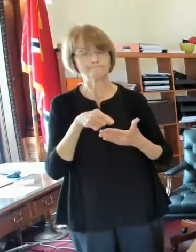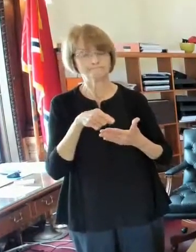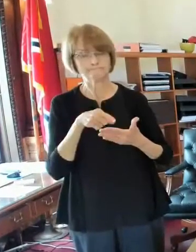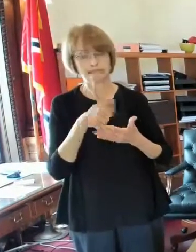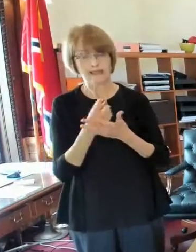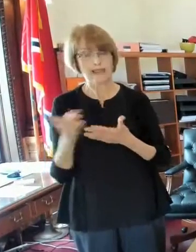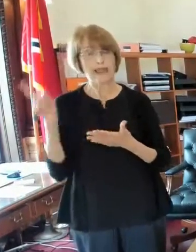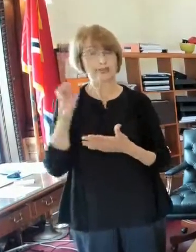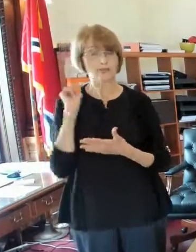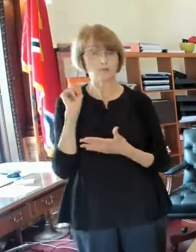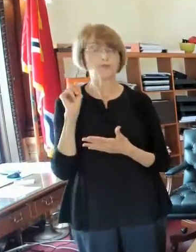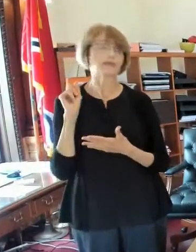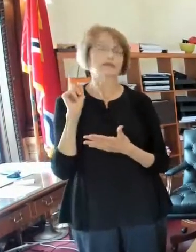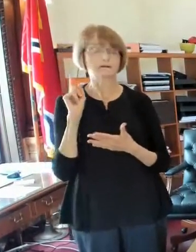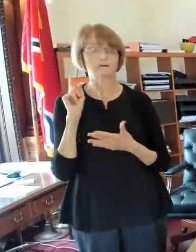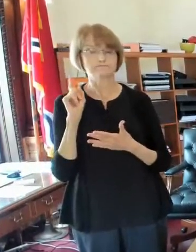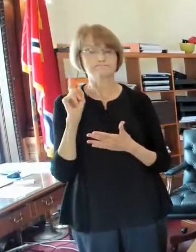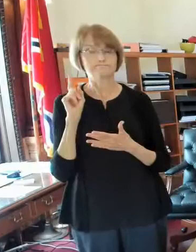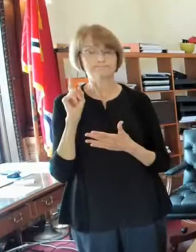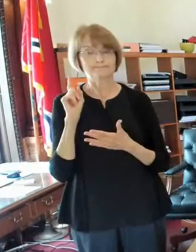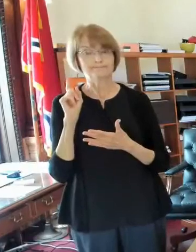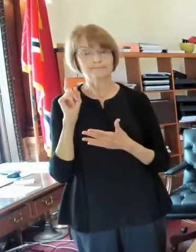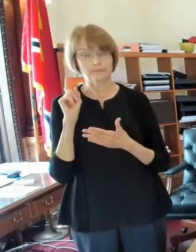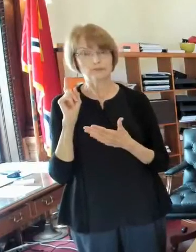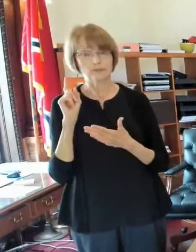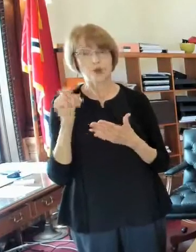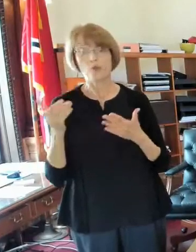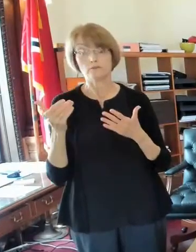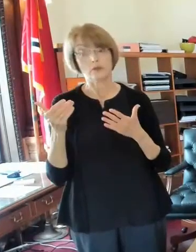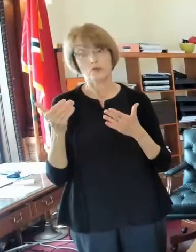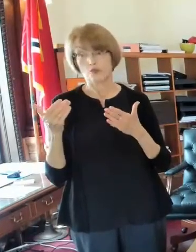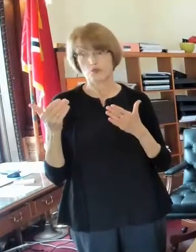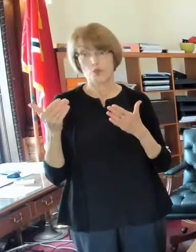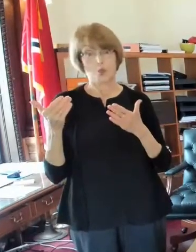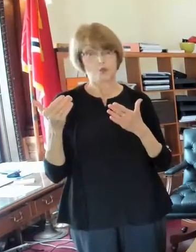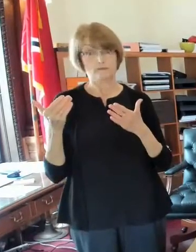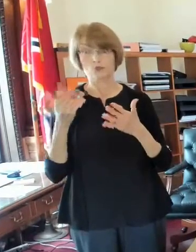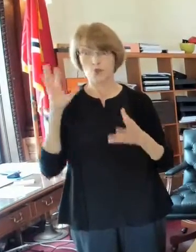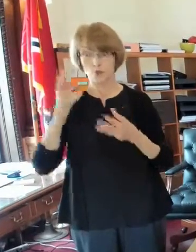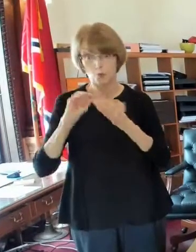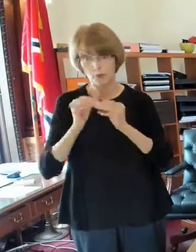last week, over 50% of the new cases,